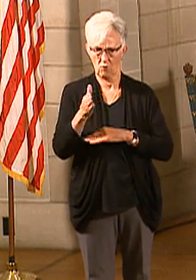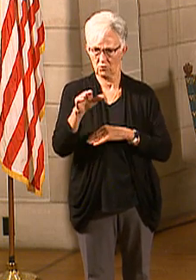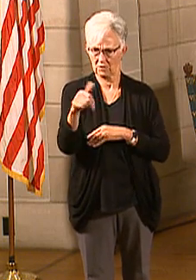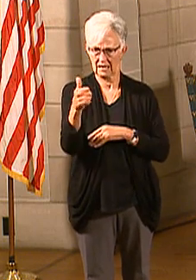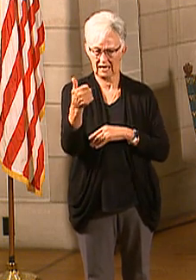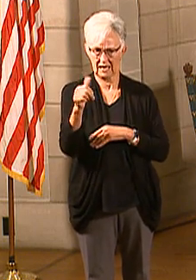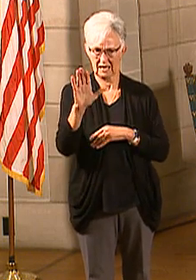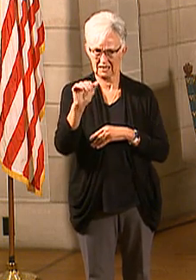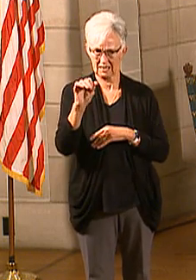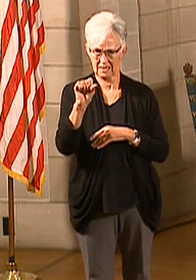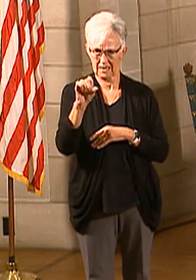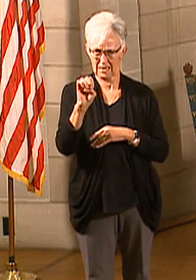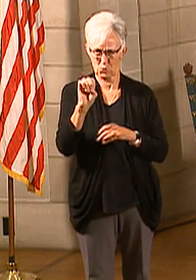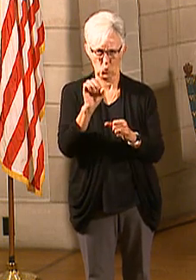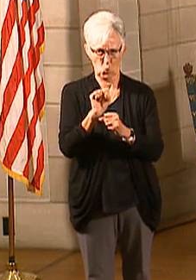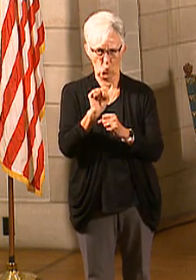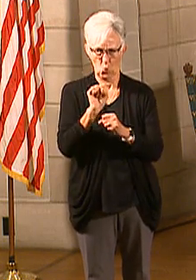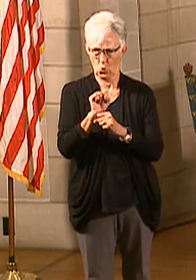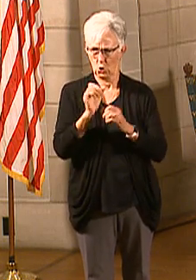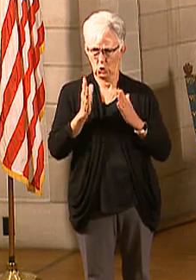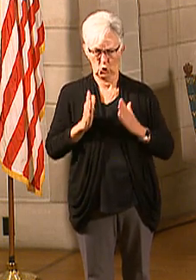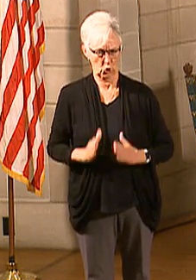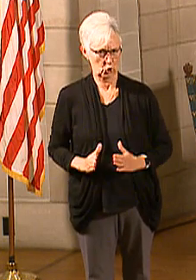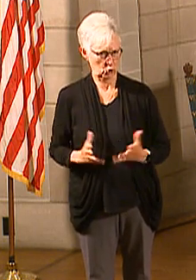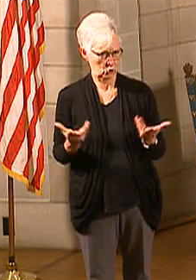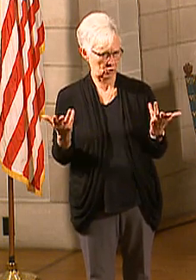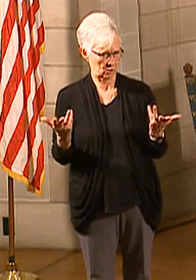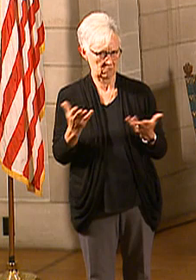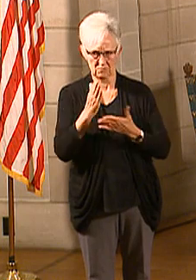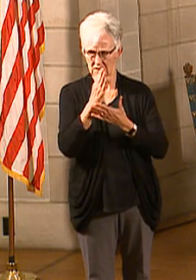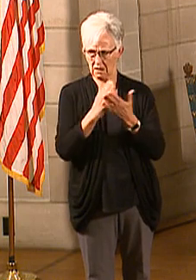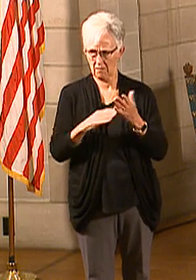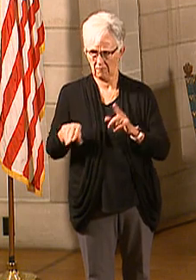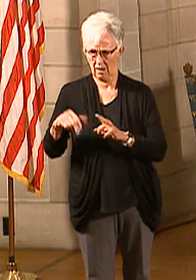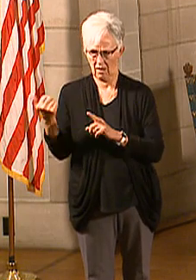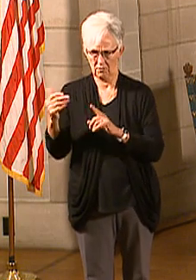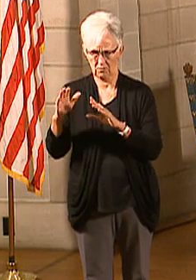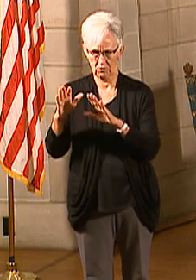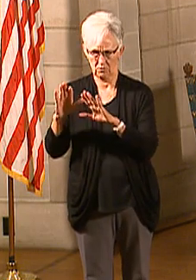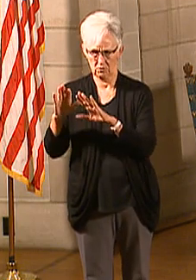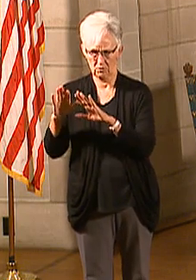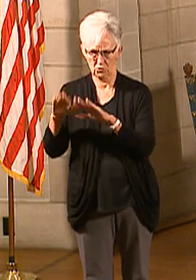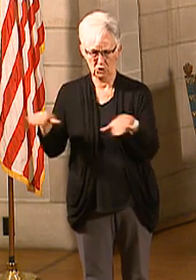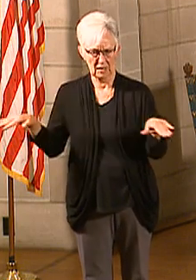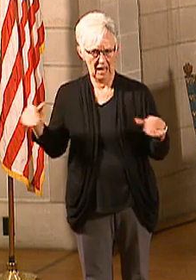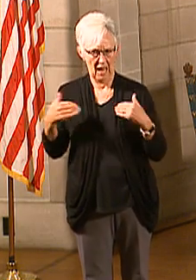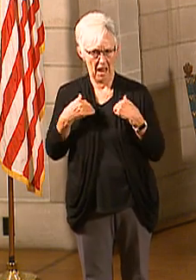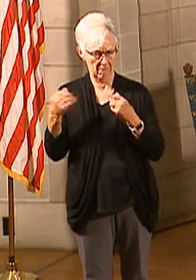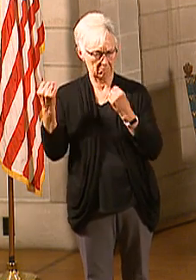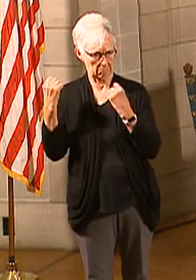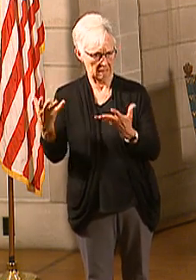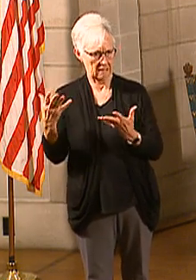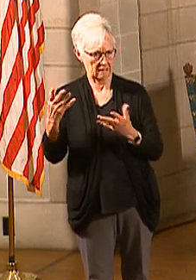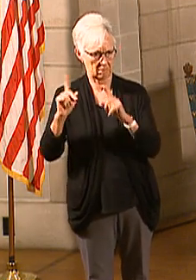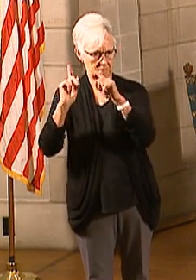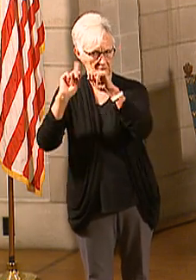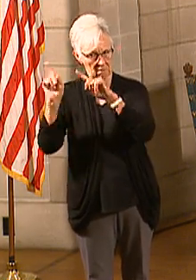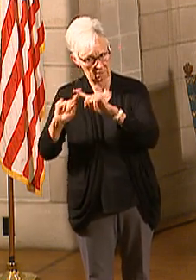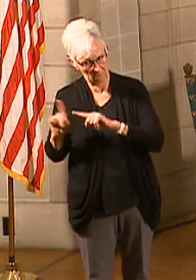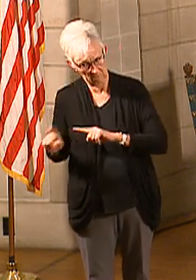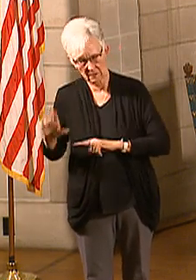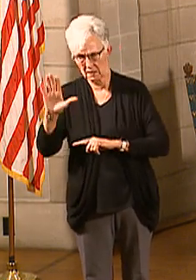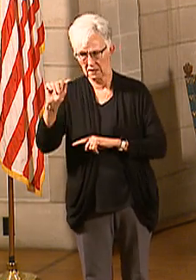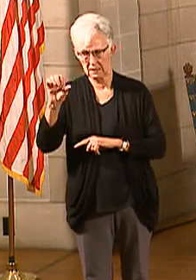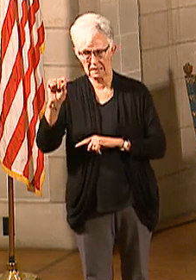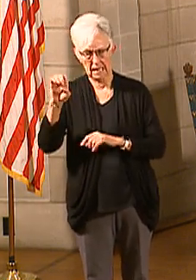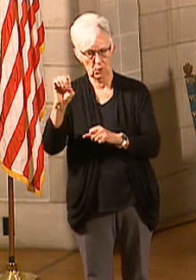mean, have you been able to address that, I guess, and what kind of problems is that? Yeah, so Andrew's asking, in the Eastern Service